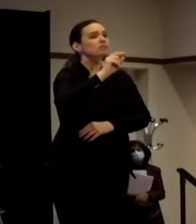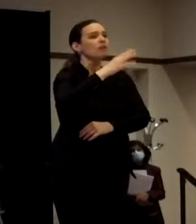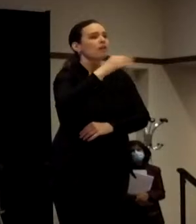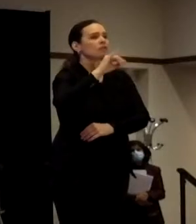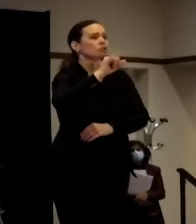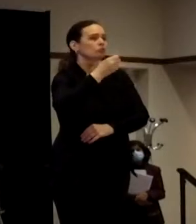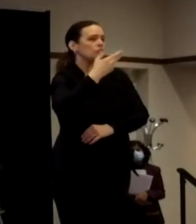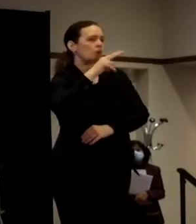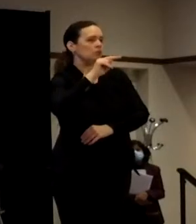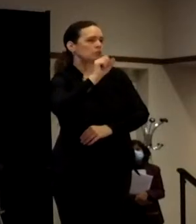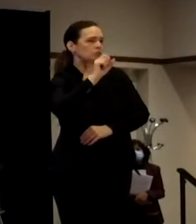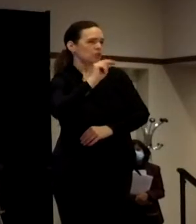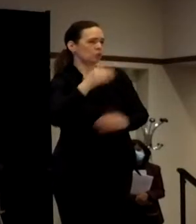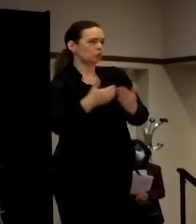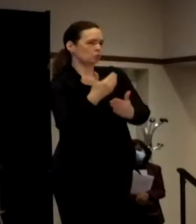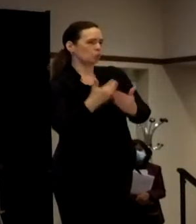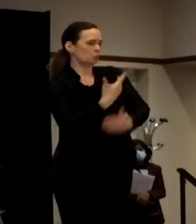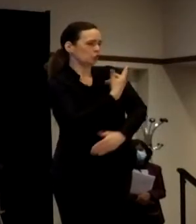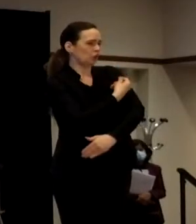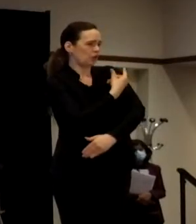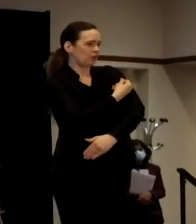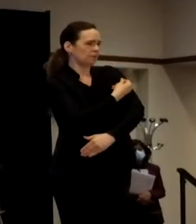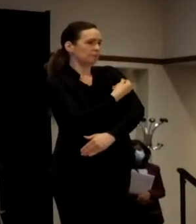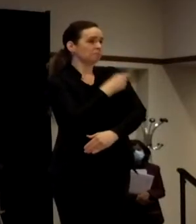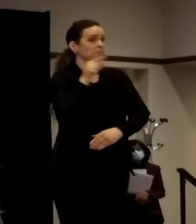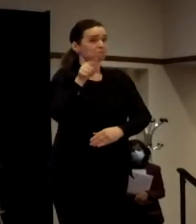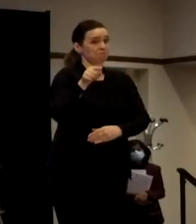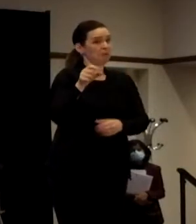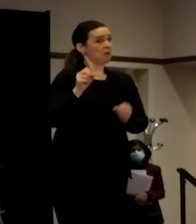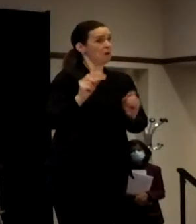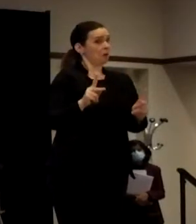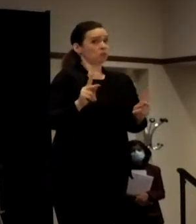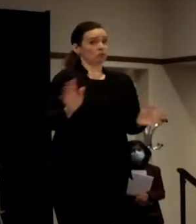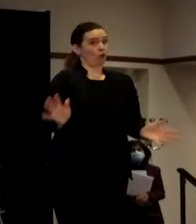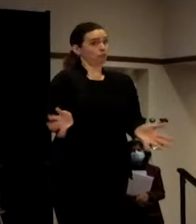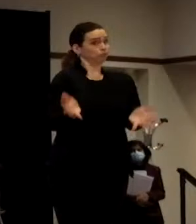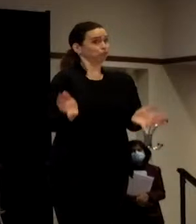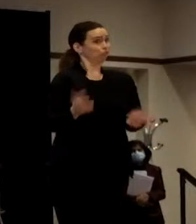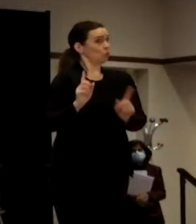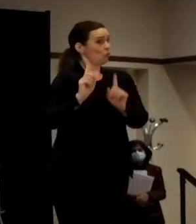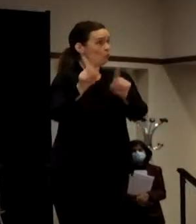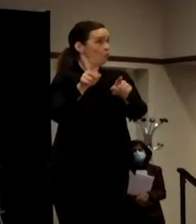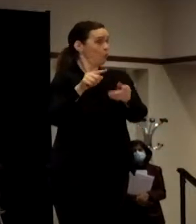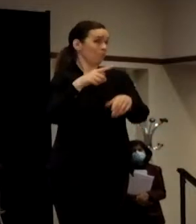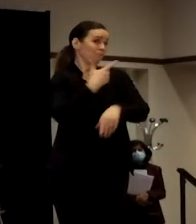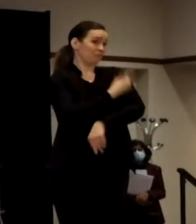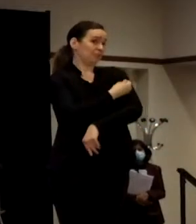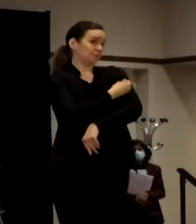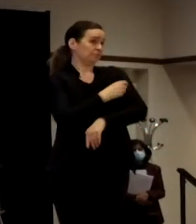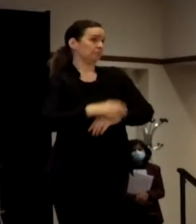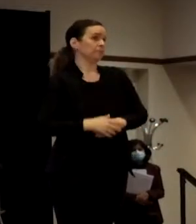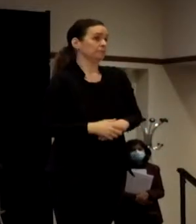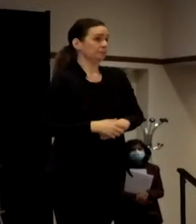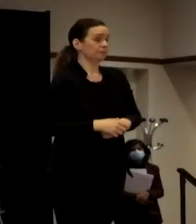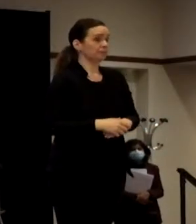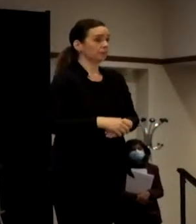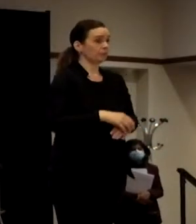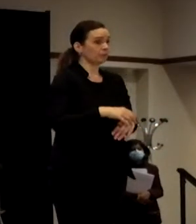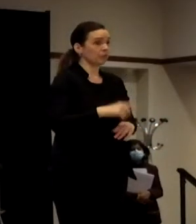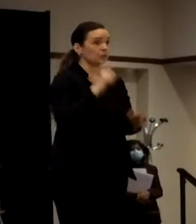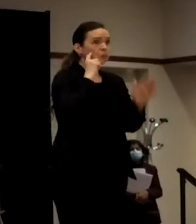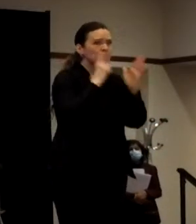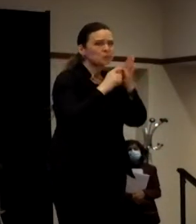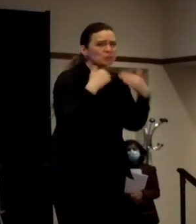to get vaccinated. We are seeing that we are making serious inroads in eligible